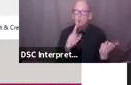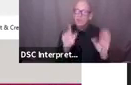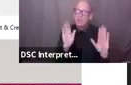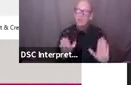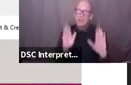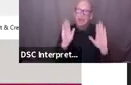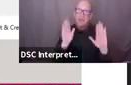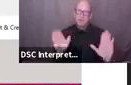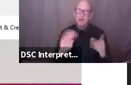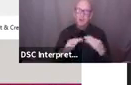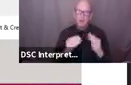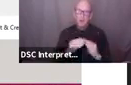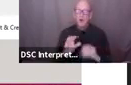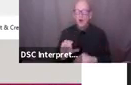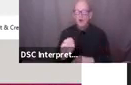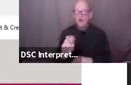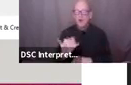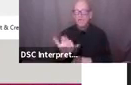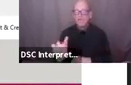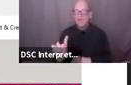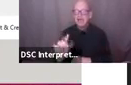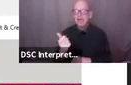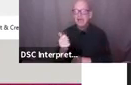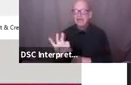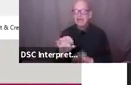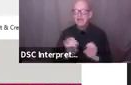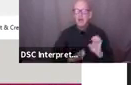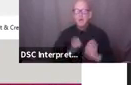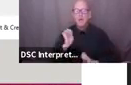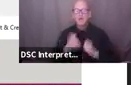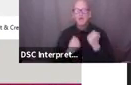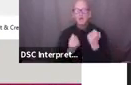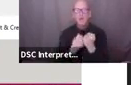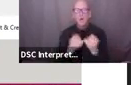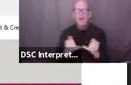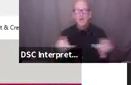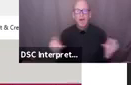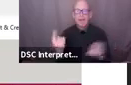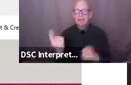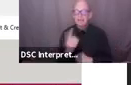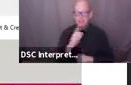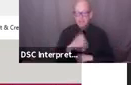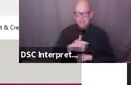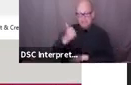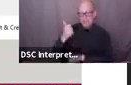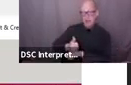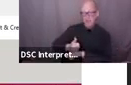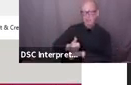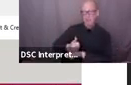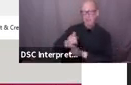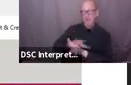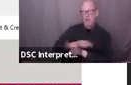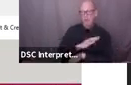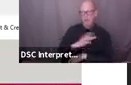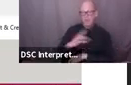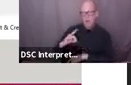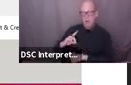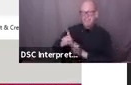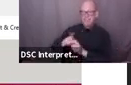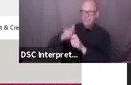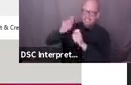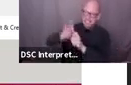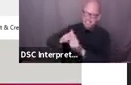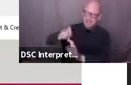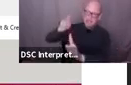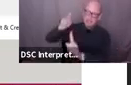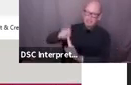amazing number, this COVID-19 emotional support line, something that was set up by the board specifically